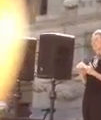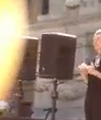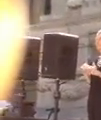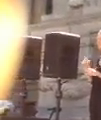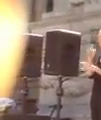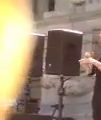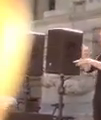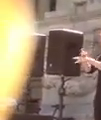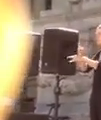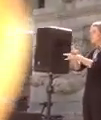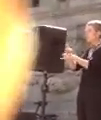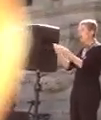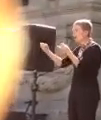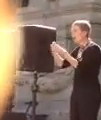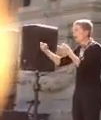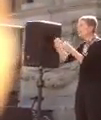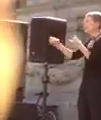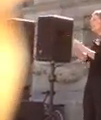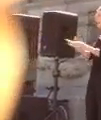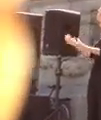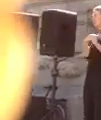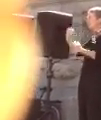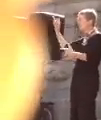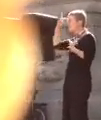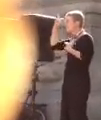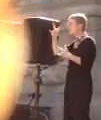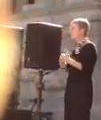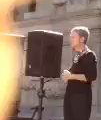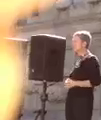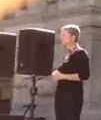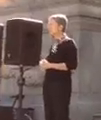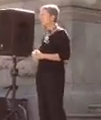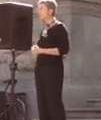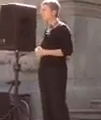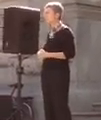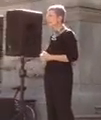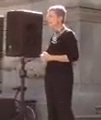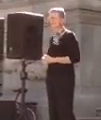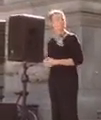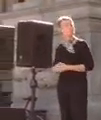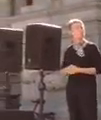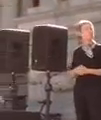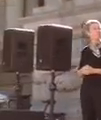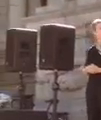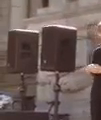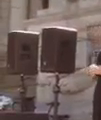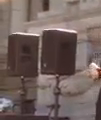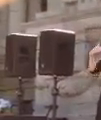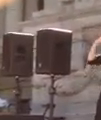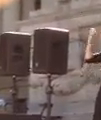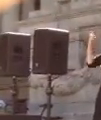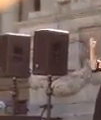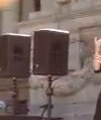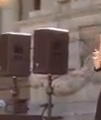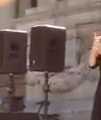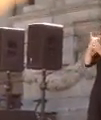hit, that'll make you sink. Artificial feel good, high gone in the blink. Money wasting, dream chasing, overrated